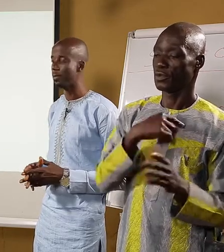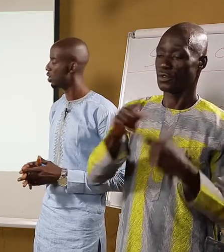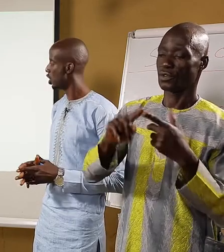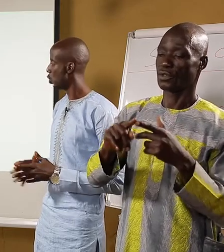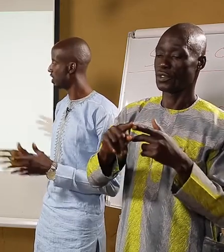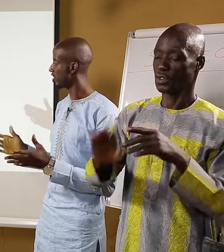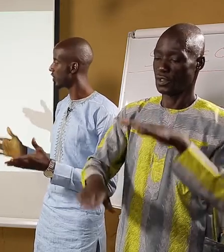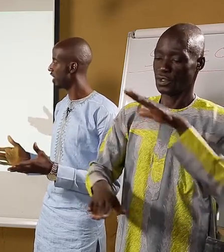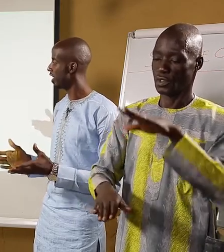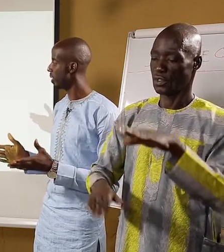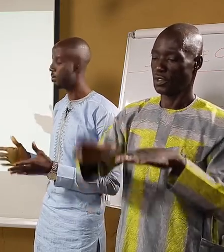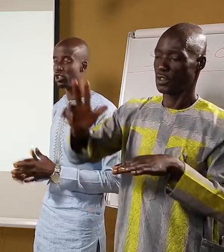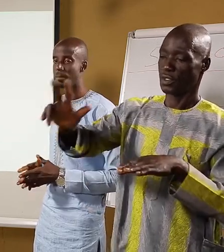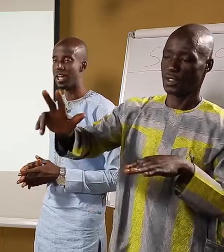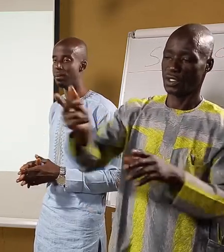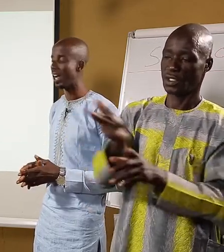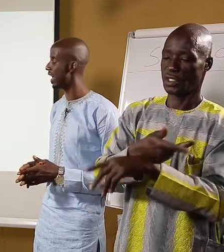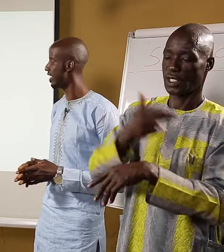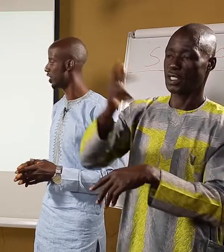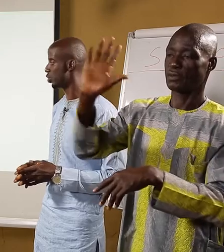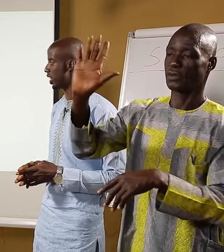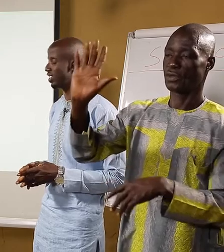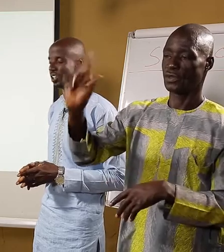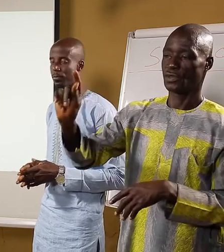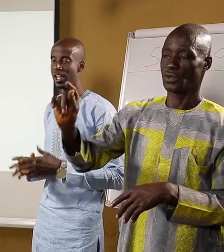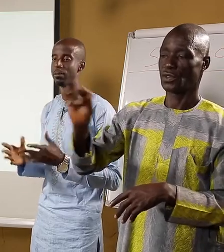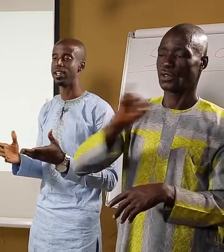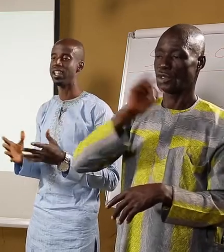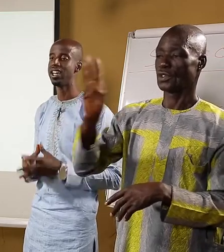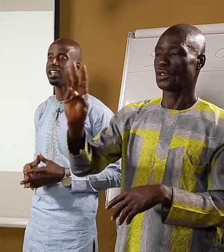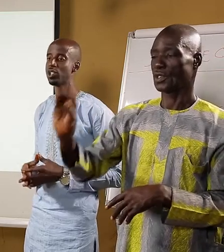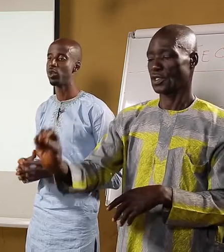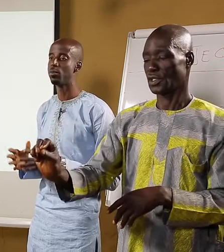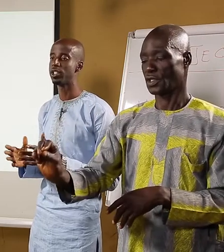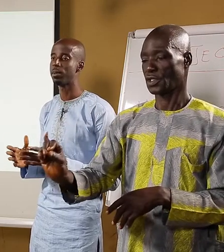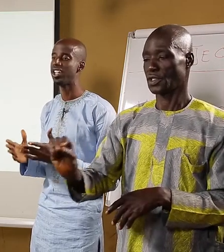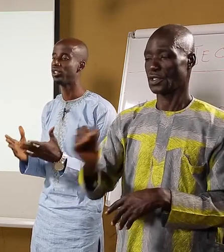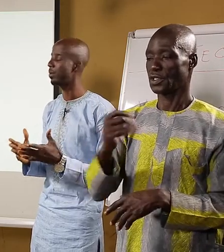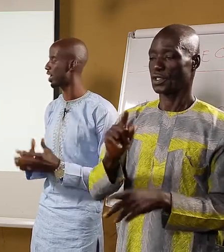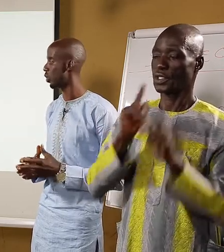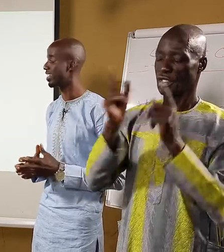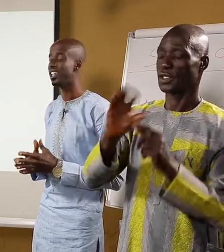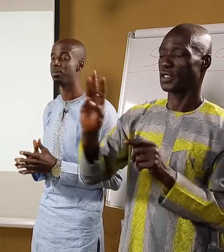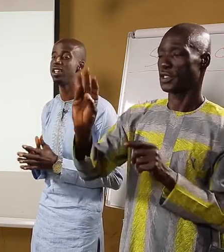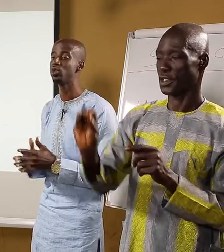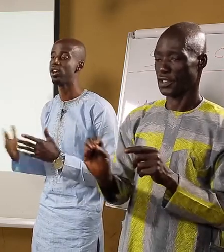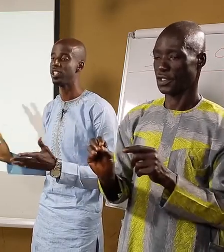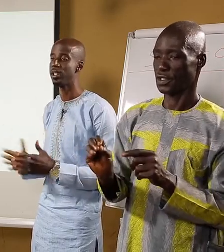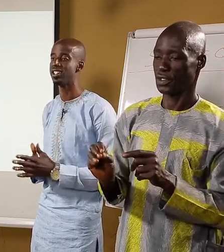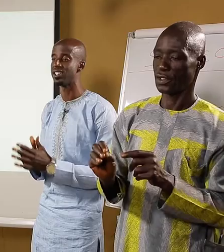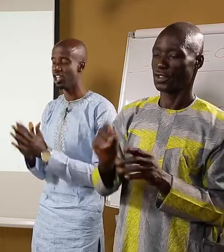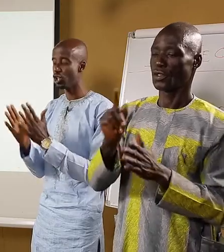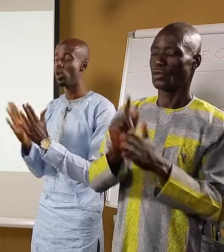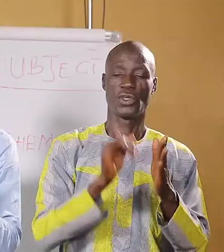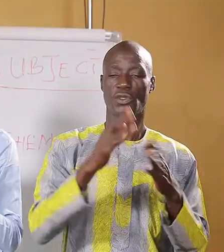next step, which is 3 multiplied by 20. And my dear learners, when you multiply 3 by 20, it means, what it